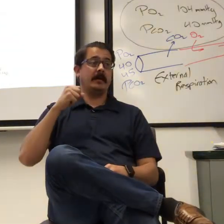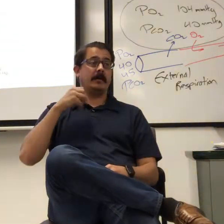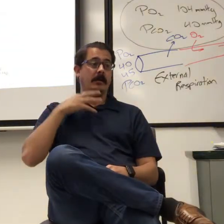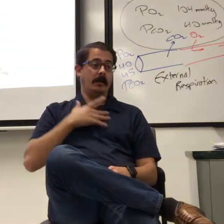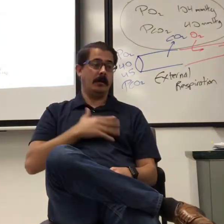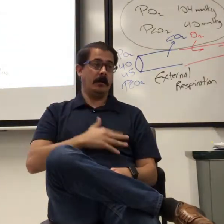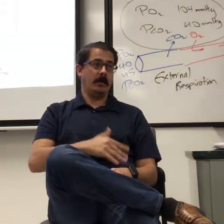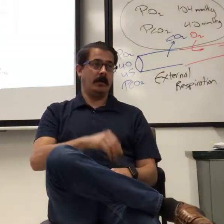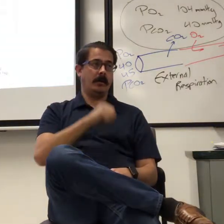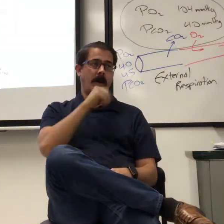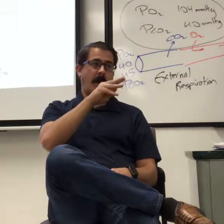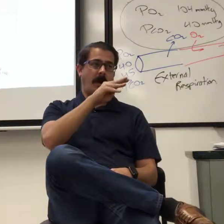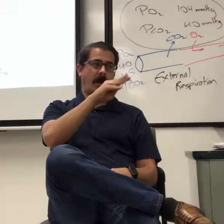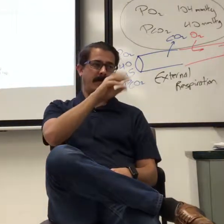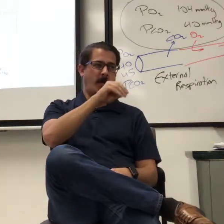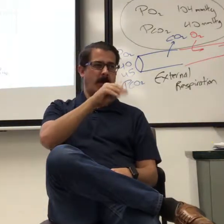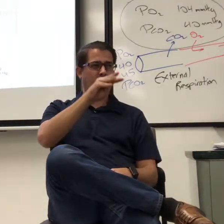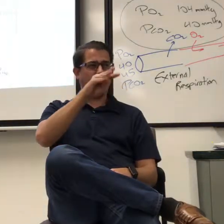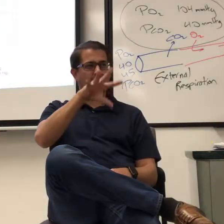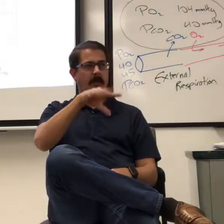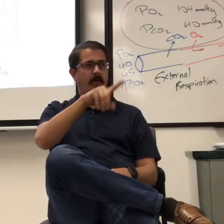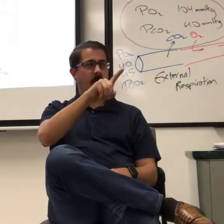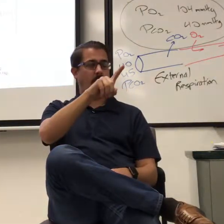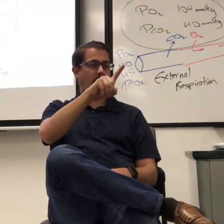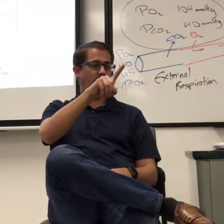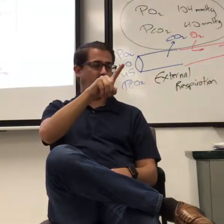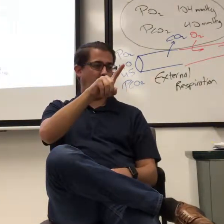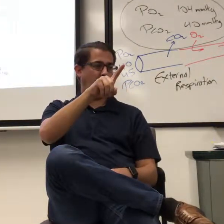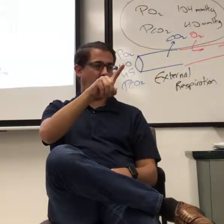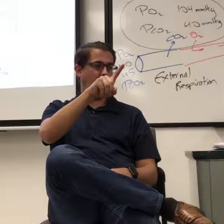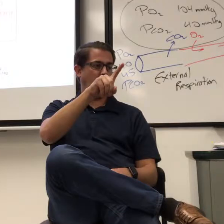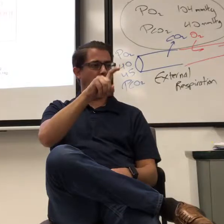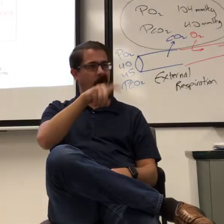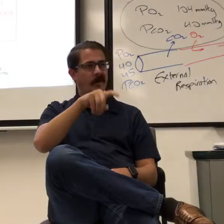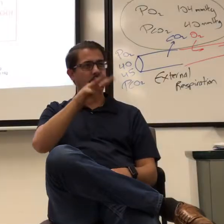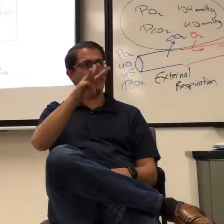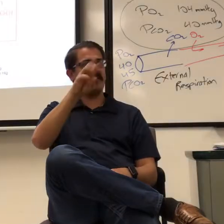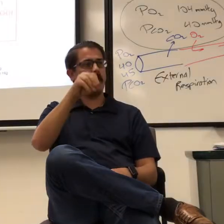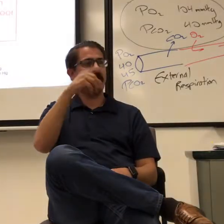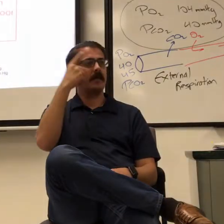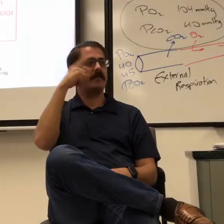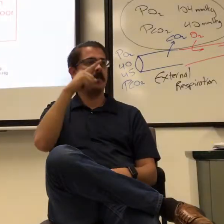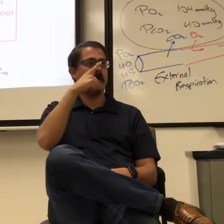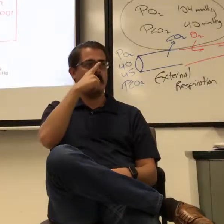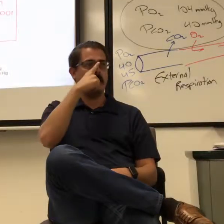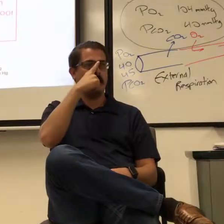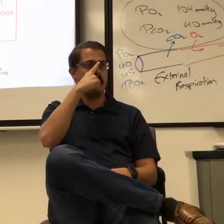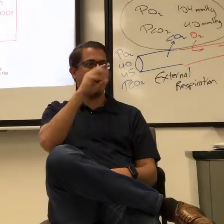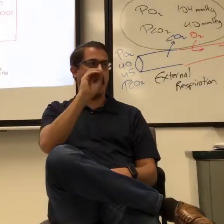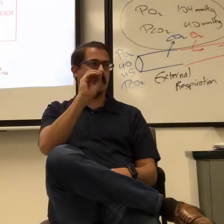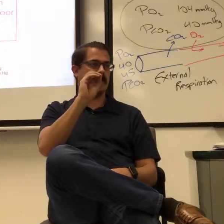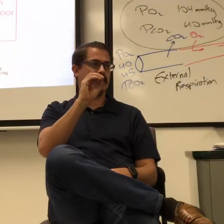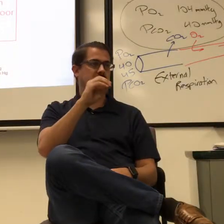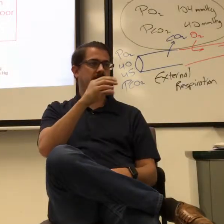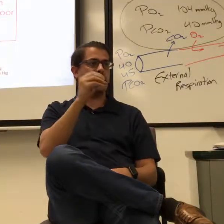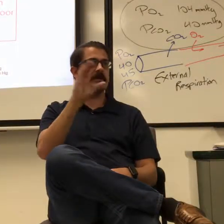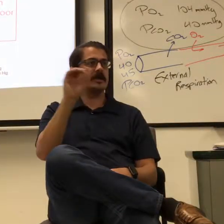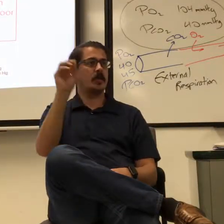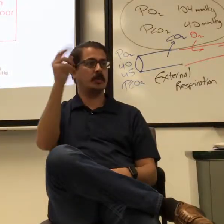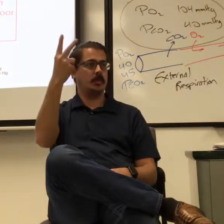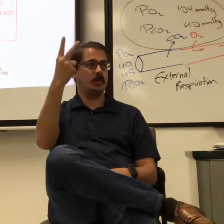instead of being 40, 45, is 100 and then 40 for oxygen and